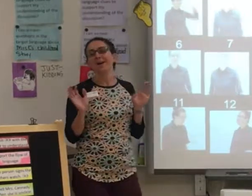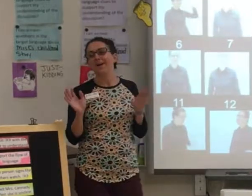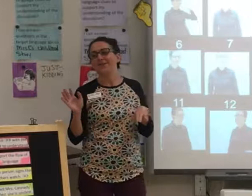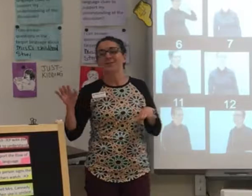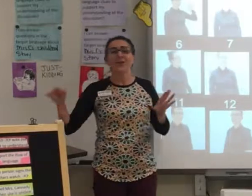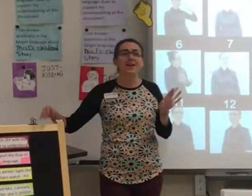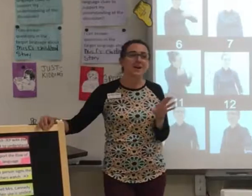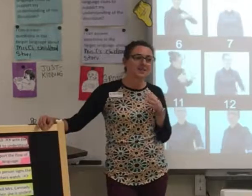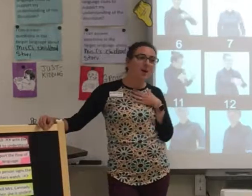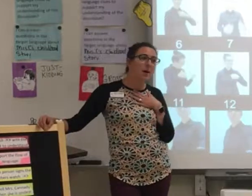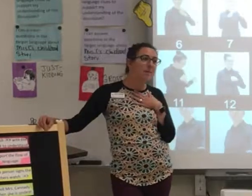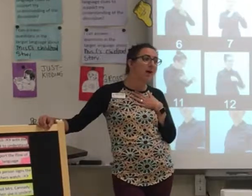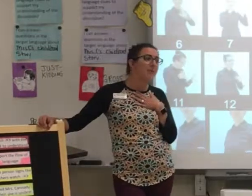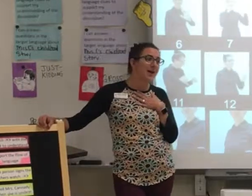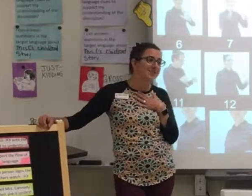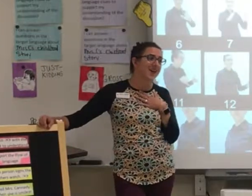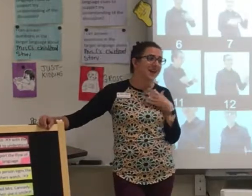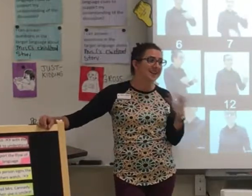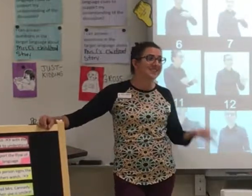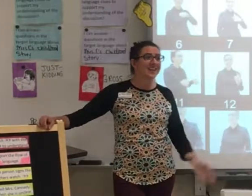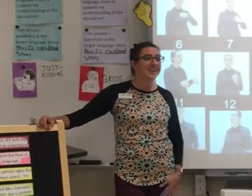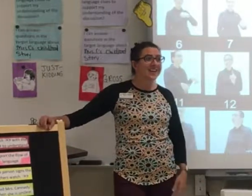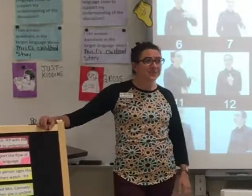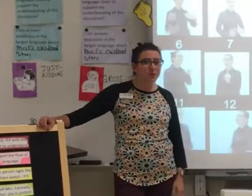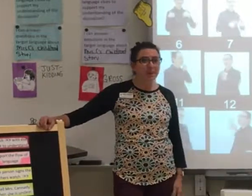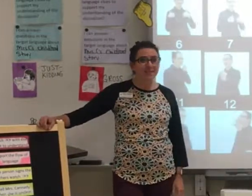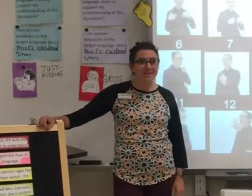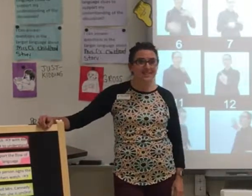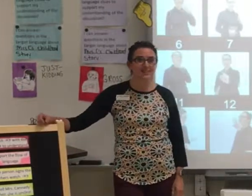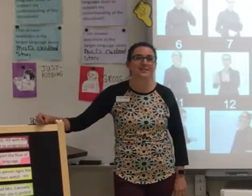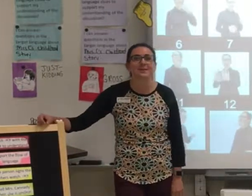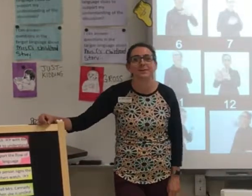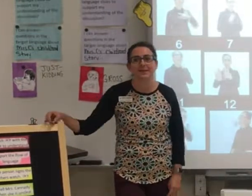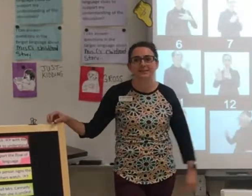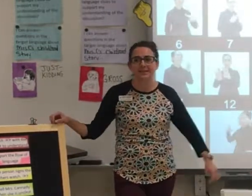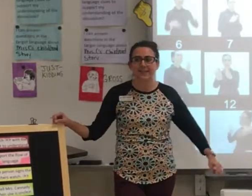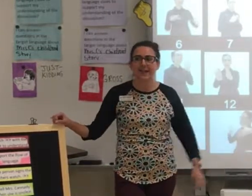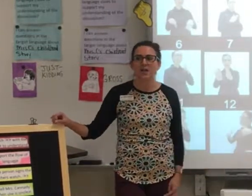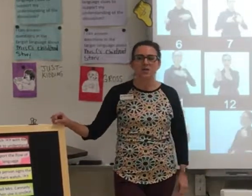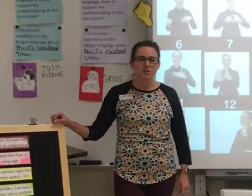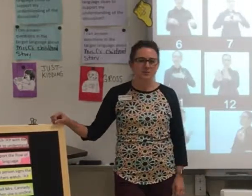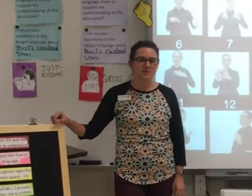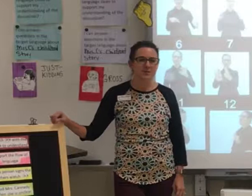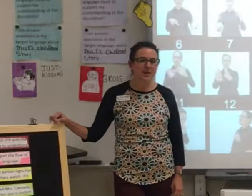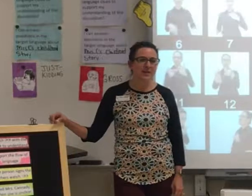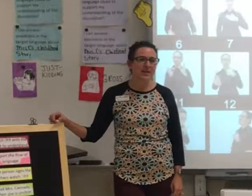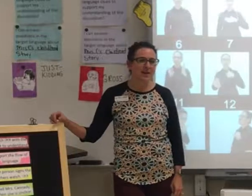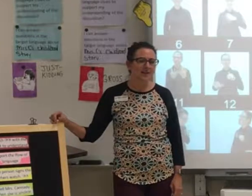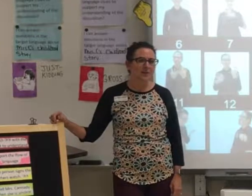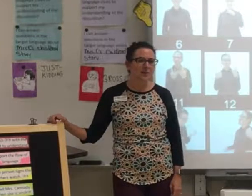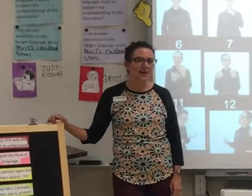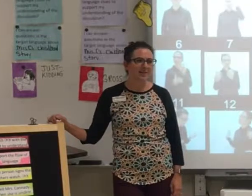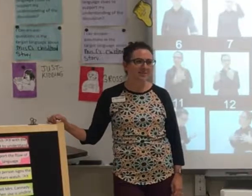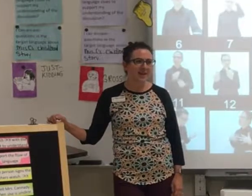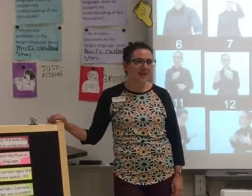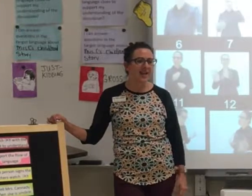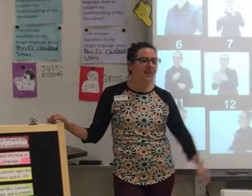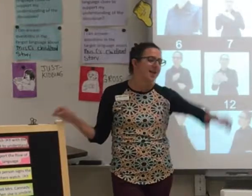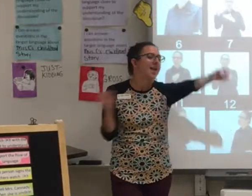about it, so And you I get saw my kidnapped in mom your last own night, and I house? said, guess what my lesson was about today? Remember that time you left me?